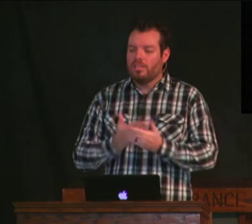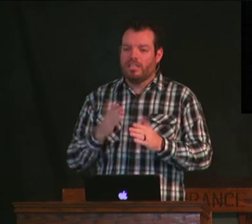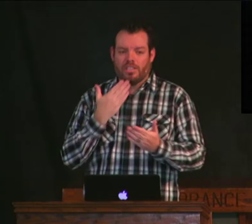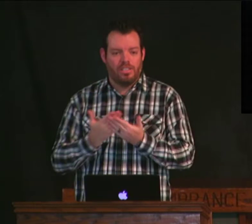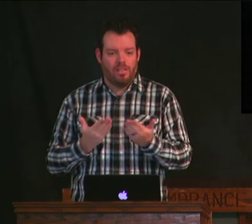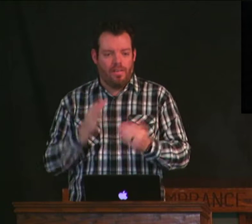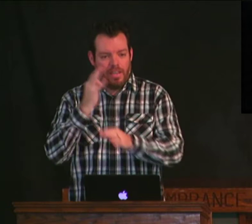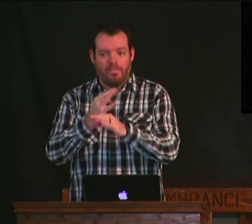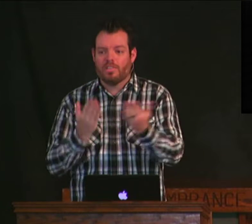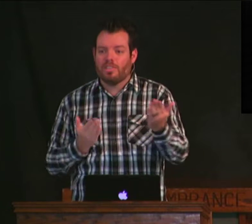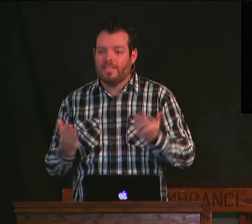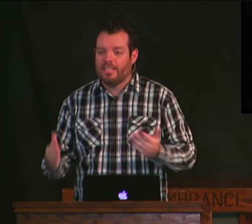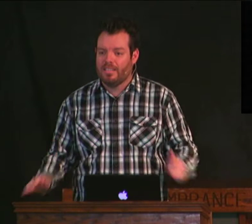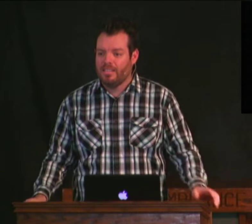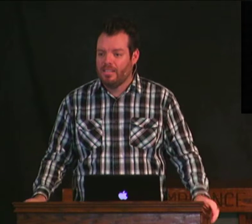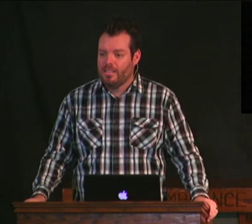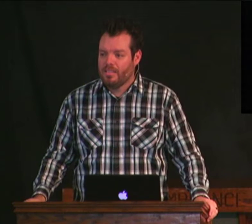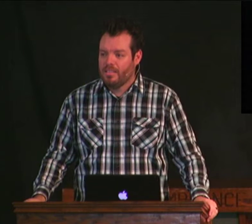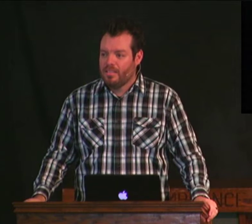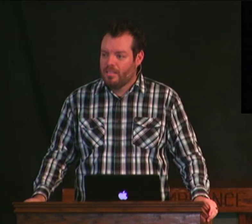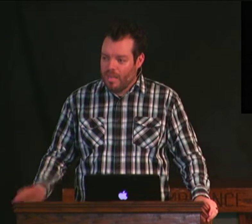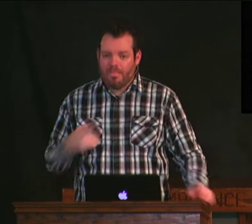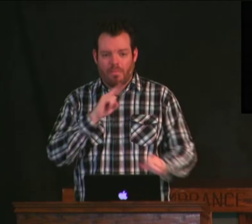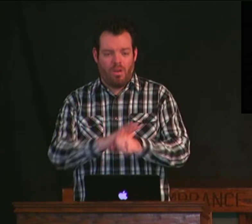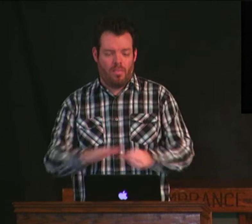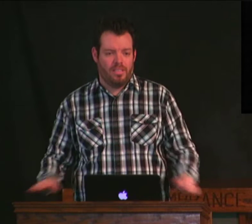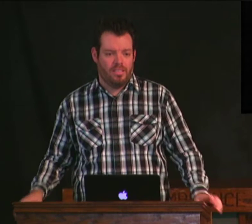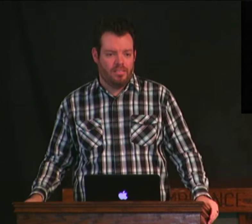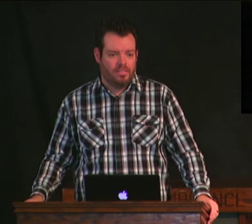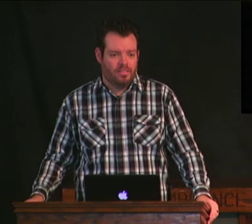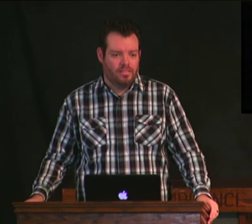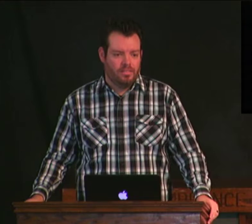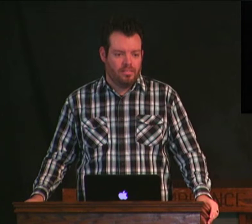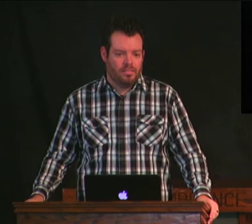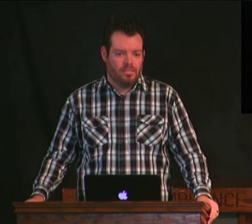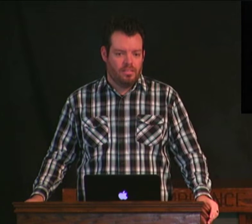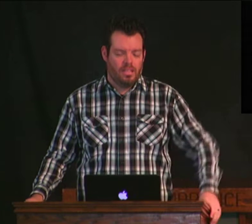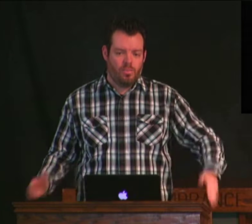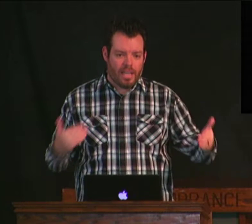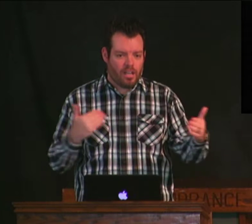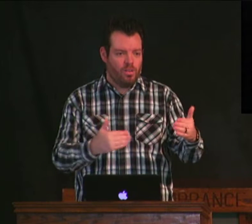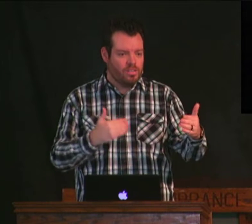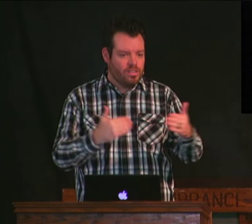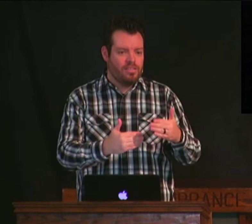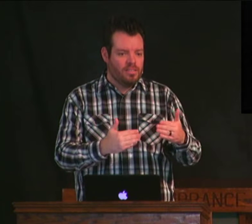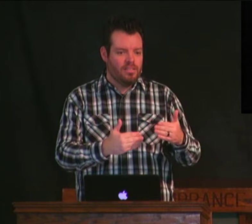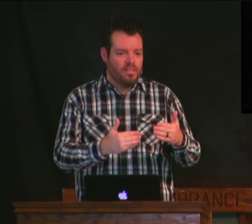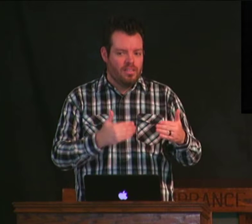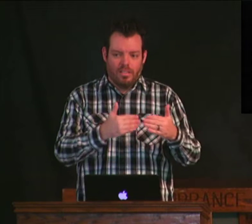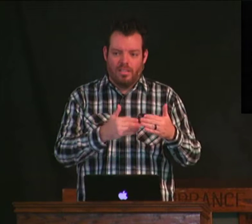done, good, faithful servant. We have that promise. As we get closer to